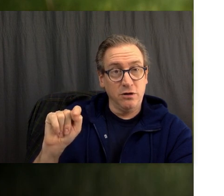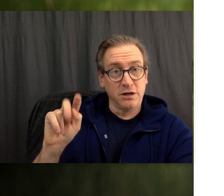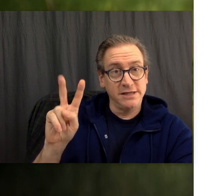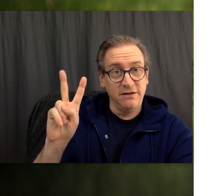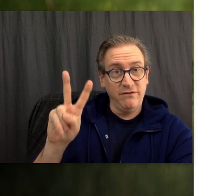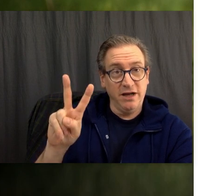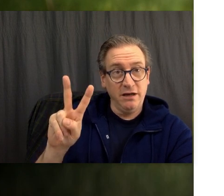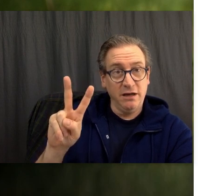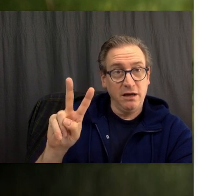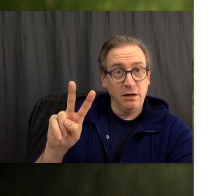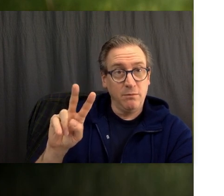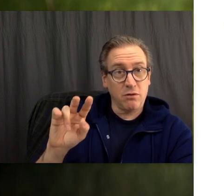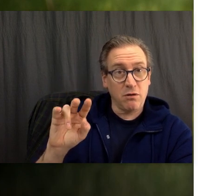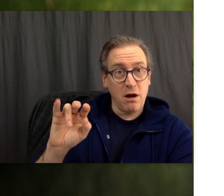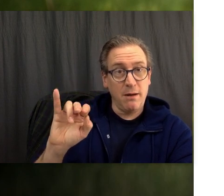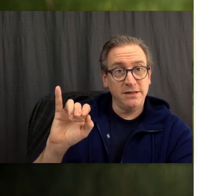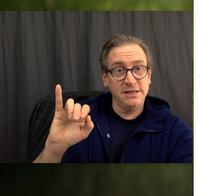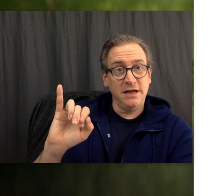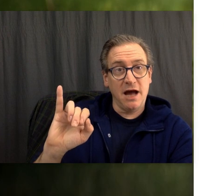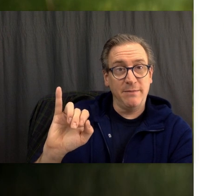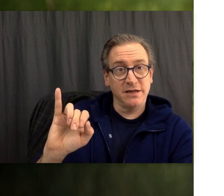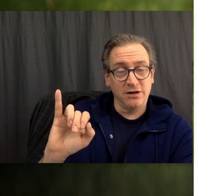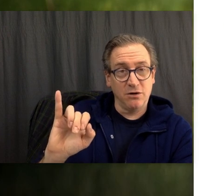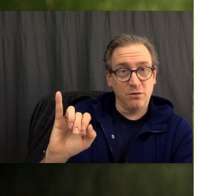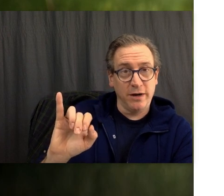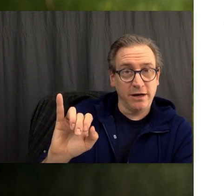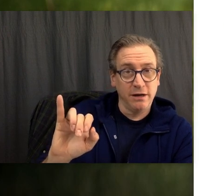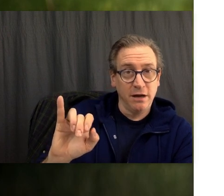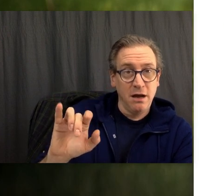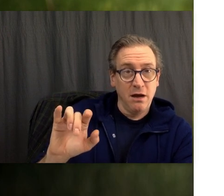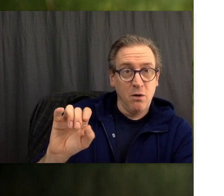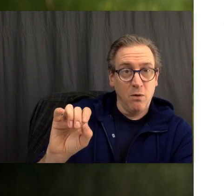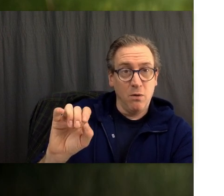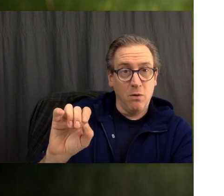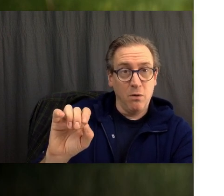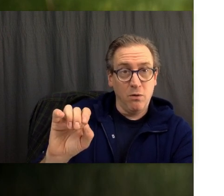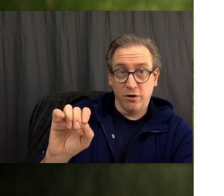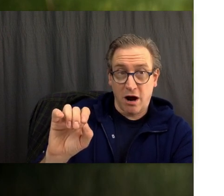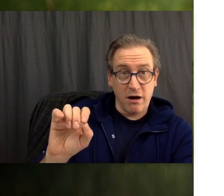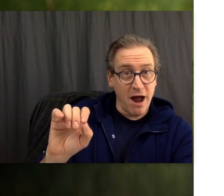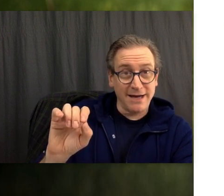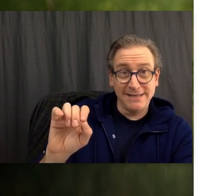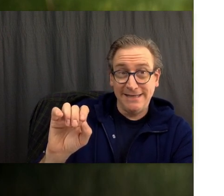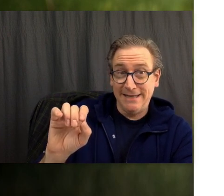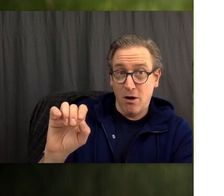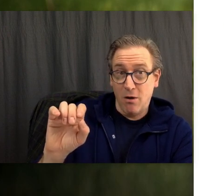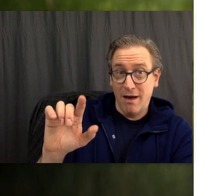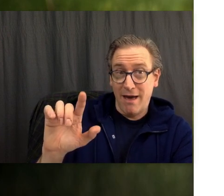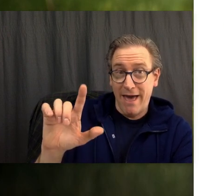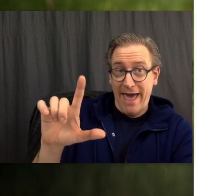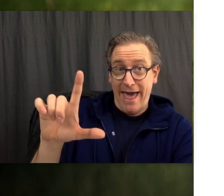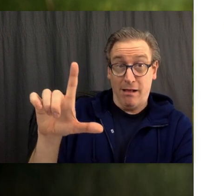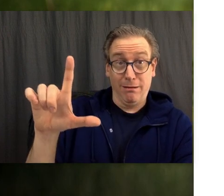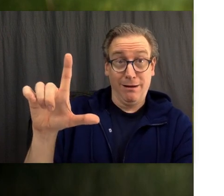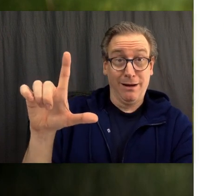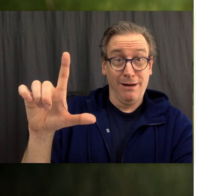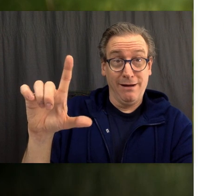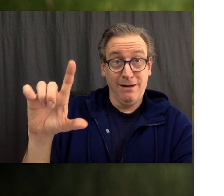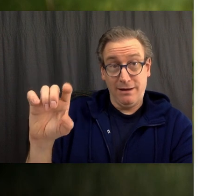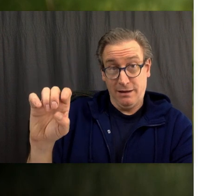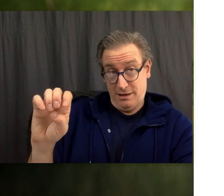You're going to see the V, probably see the I, but it's going to go quick. Oh, you're not going to see the O.